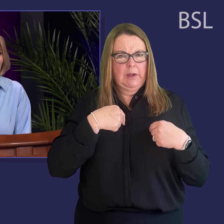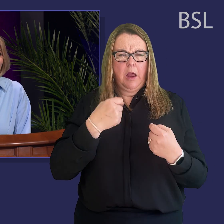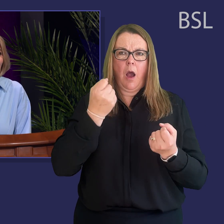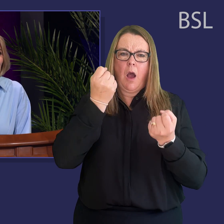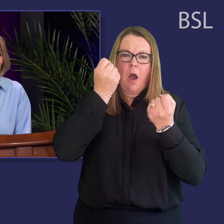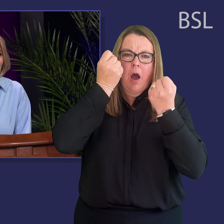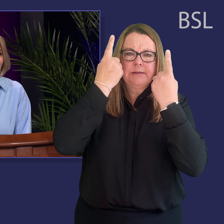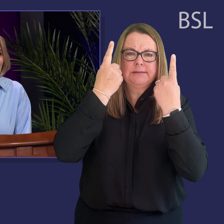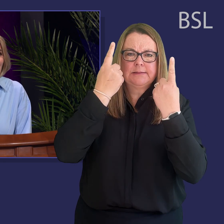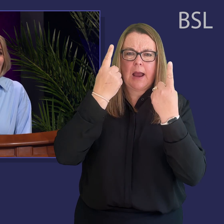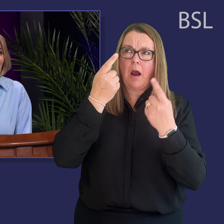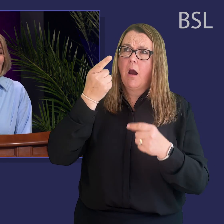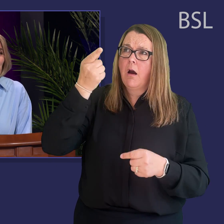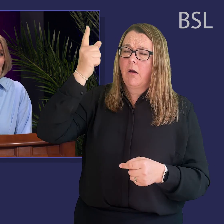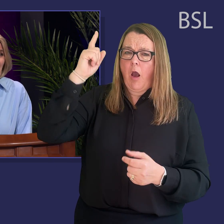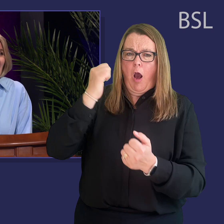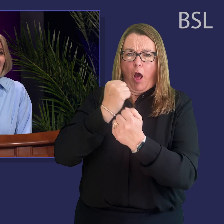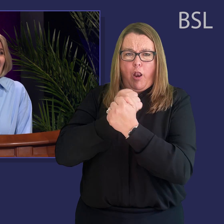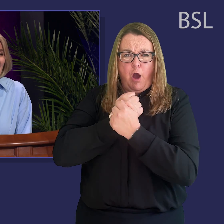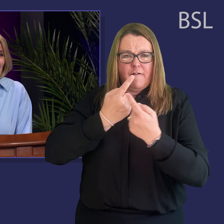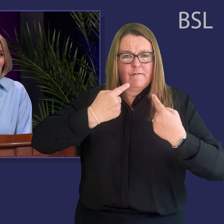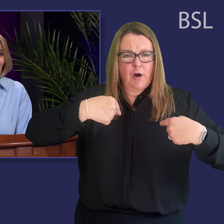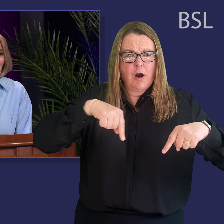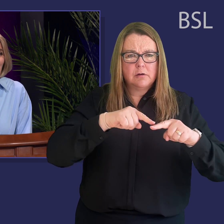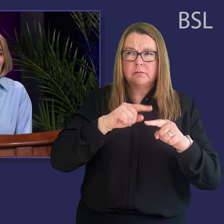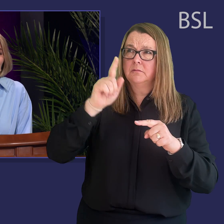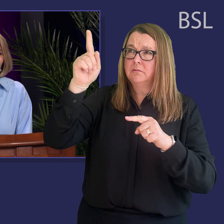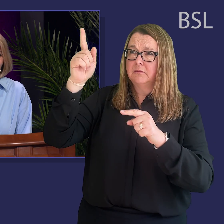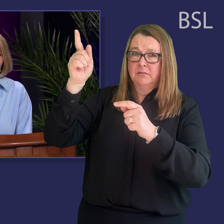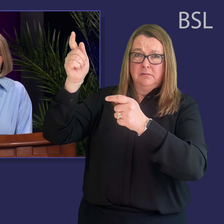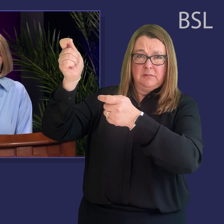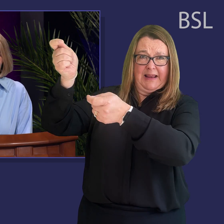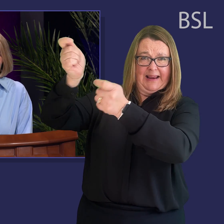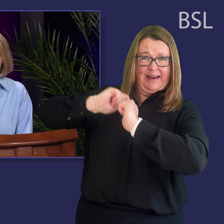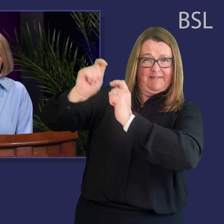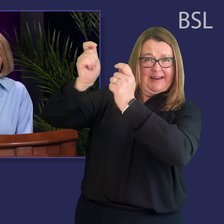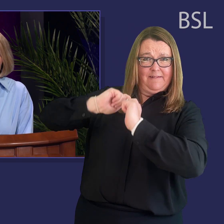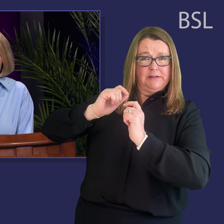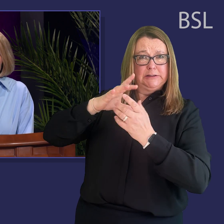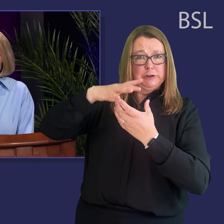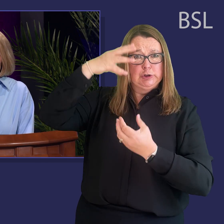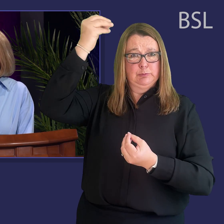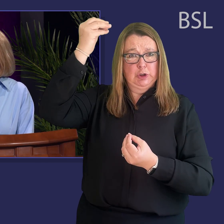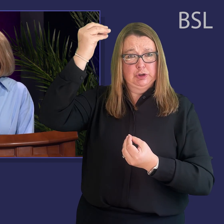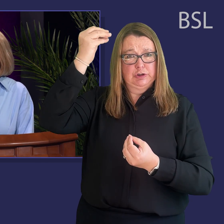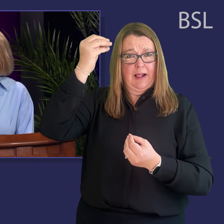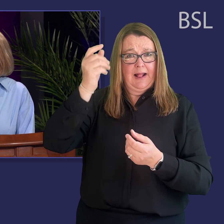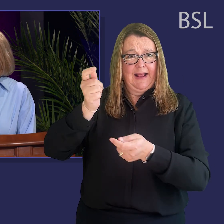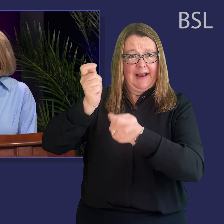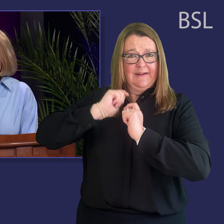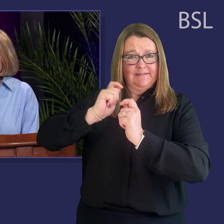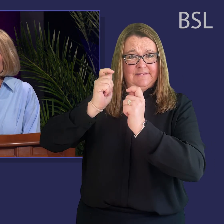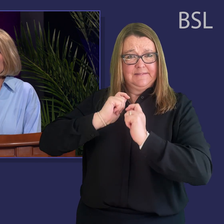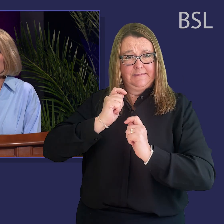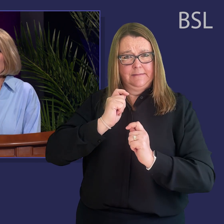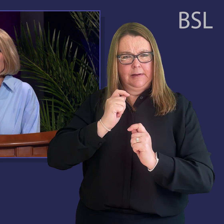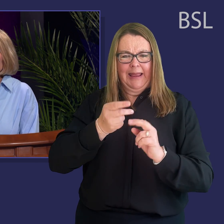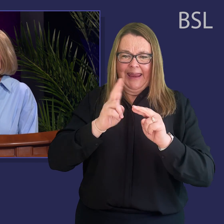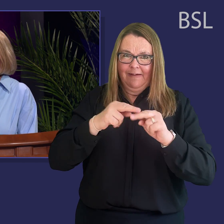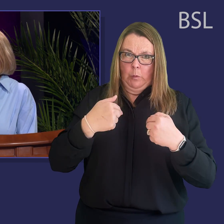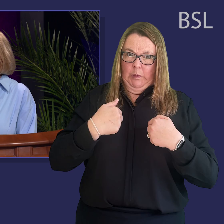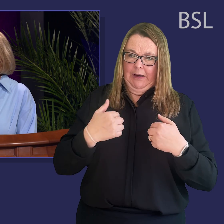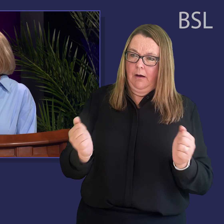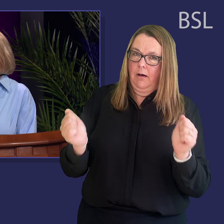treasures available to us as we make and keep covenants with Him. Your unprecedented temple